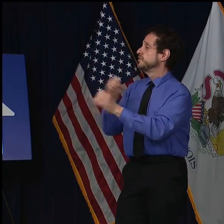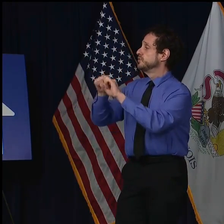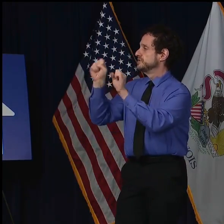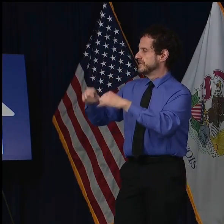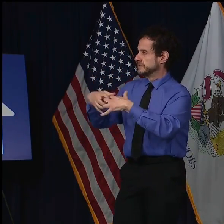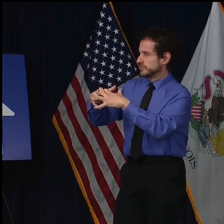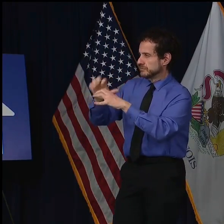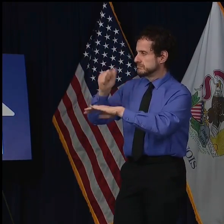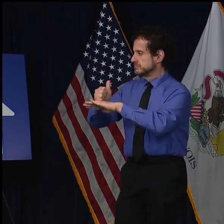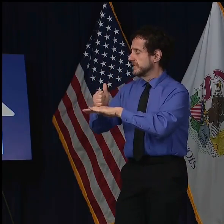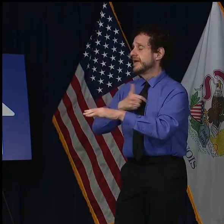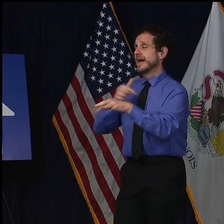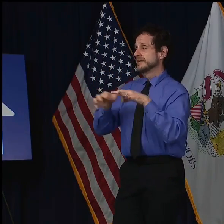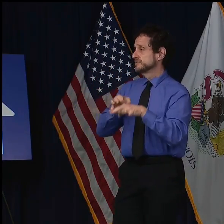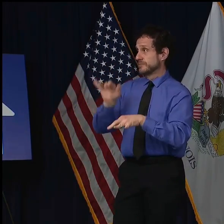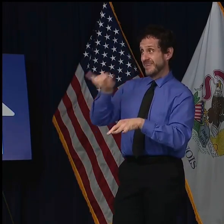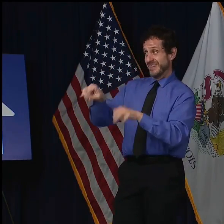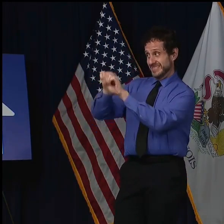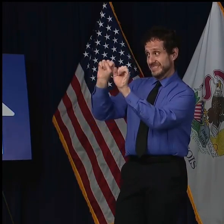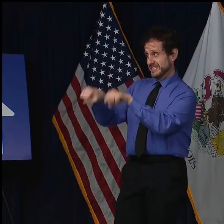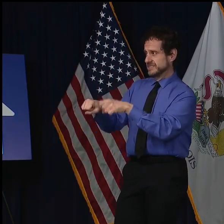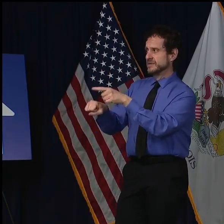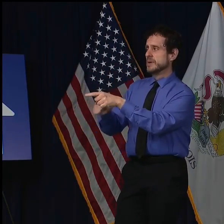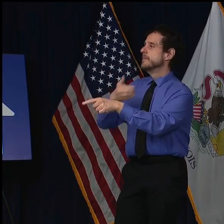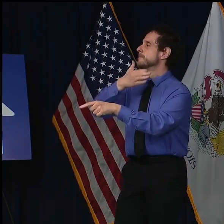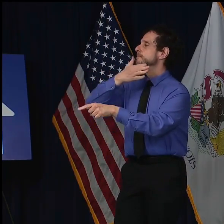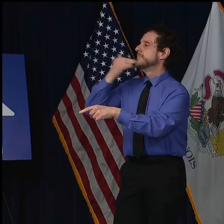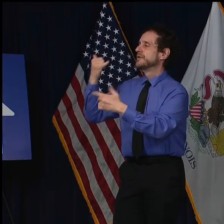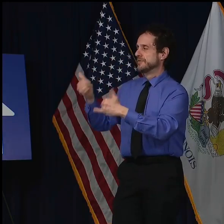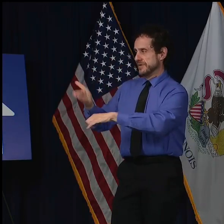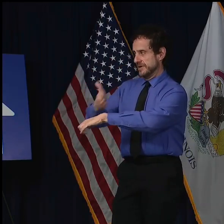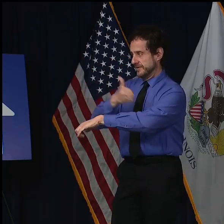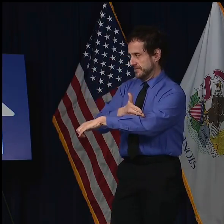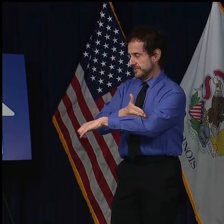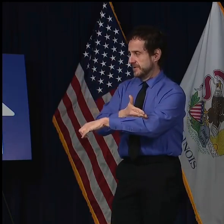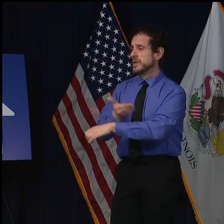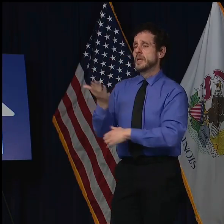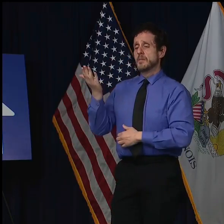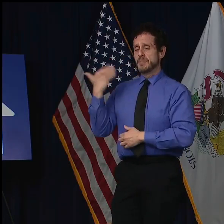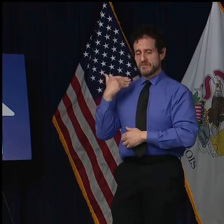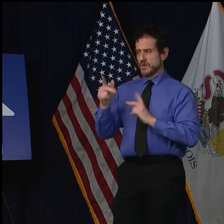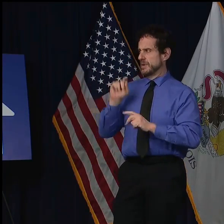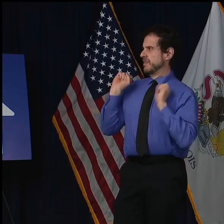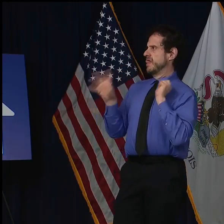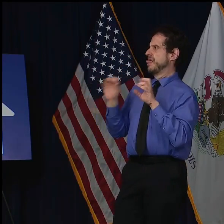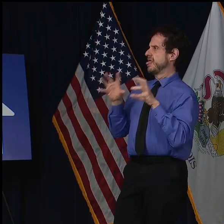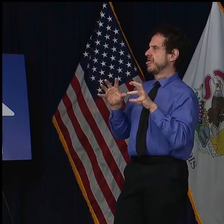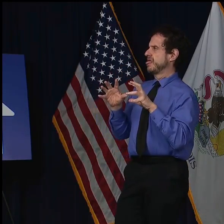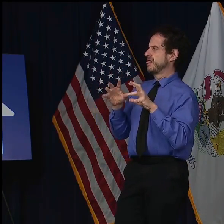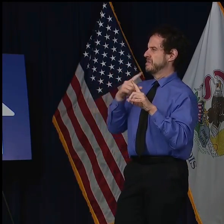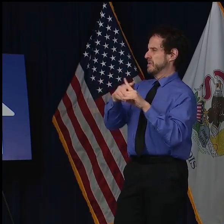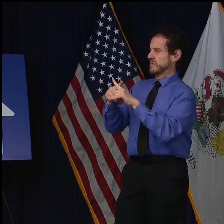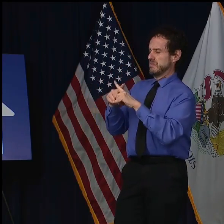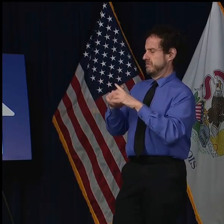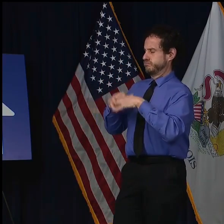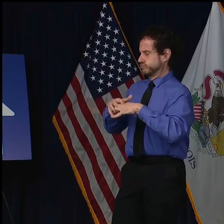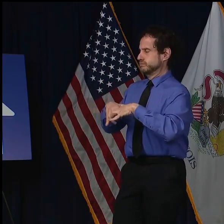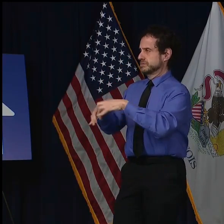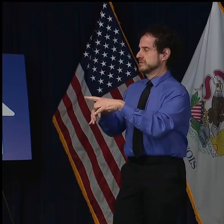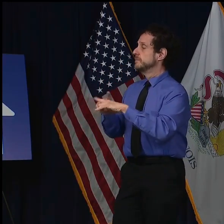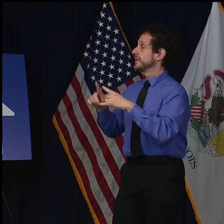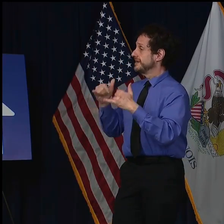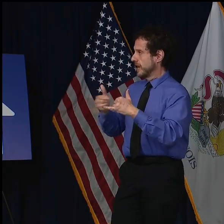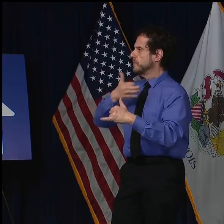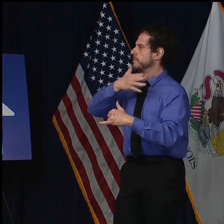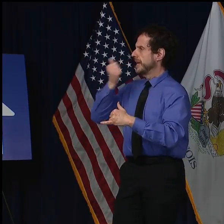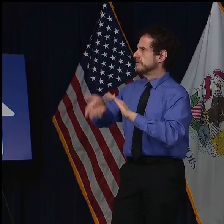you that system has a much higher capability than the existing systems that IDES has for